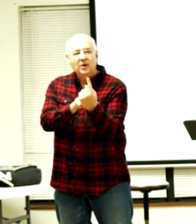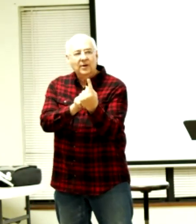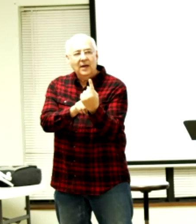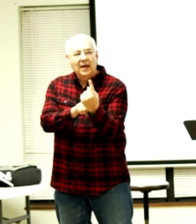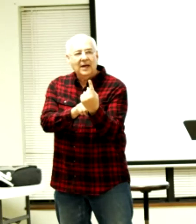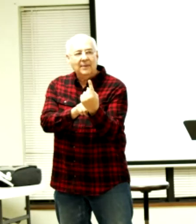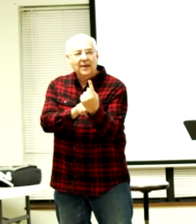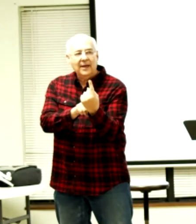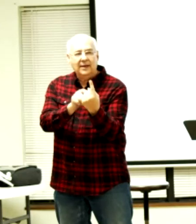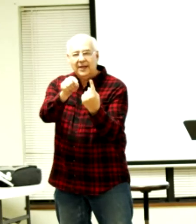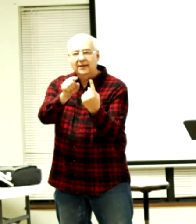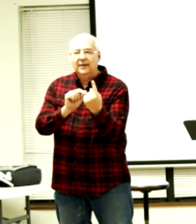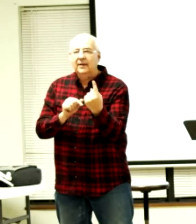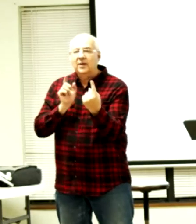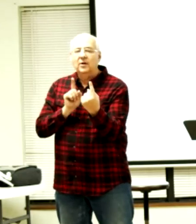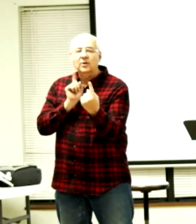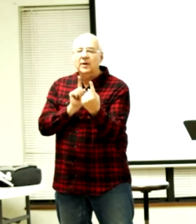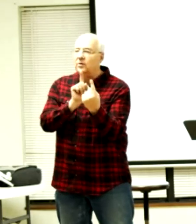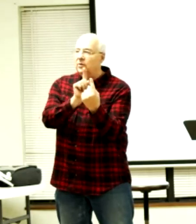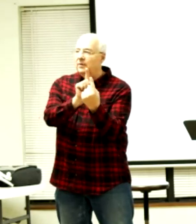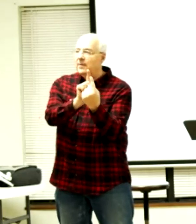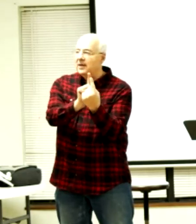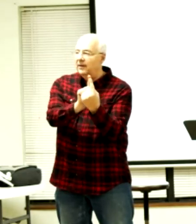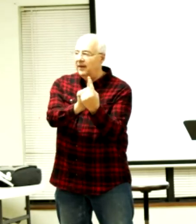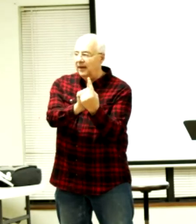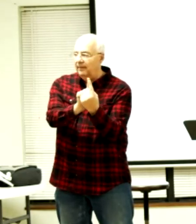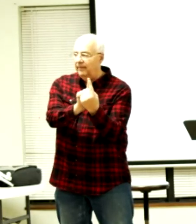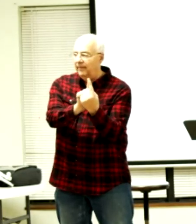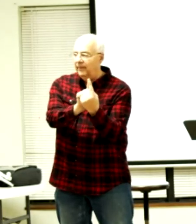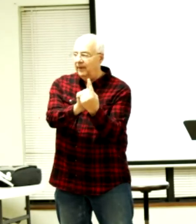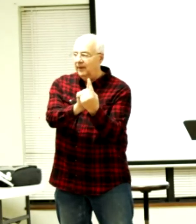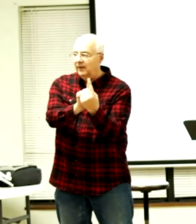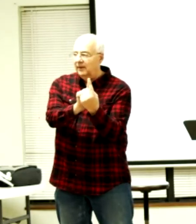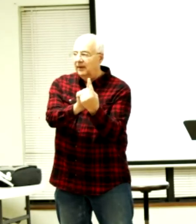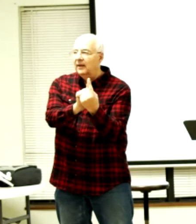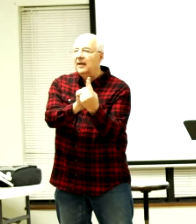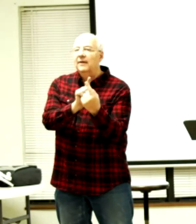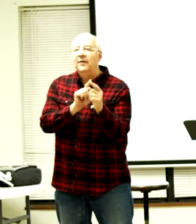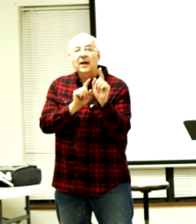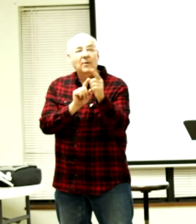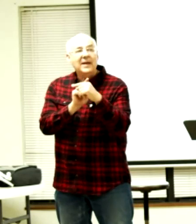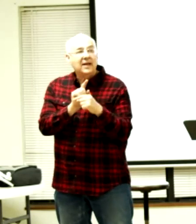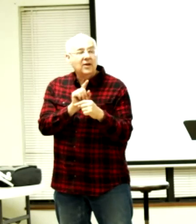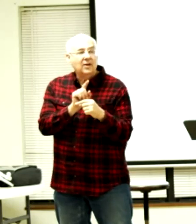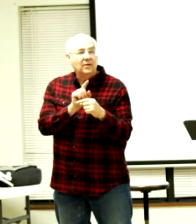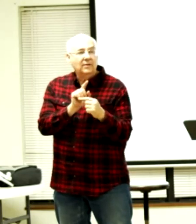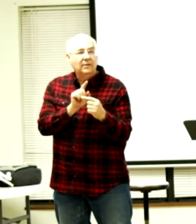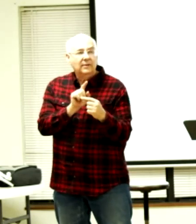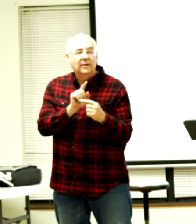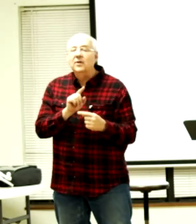your non-dominant hand is out there and you're going to meet them. If they are meeting you, You